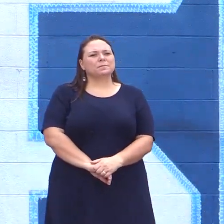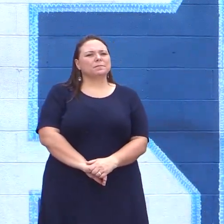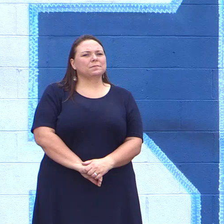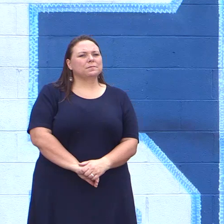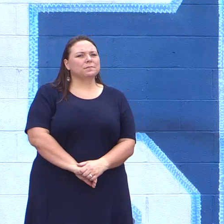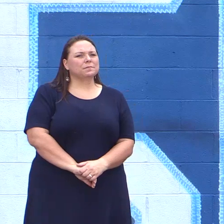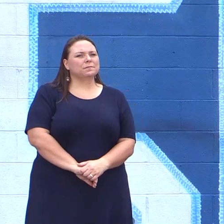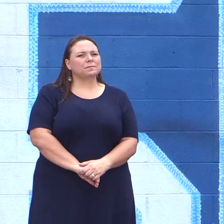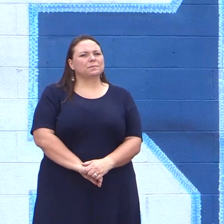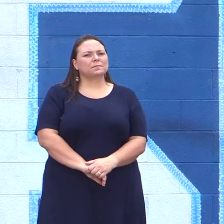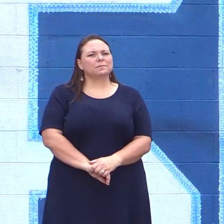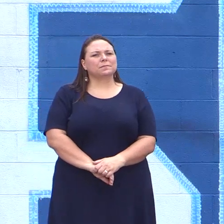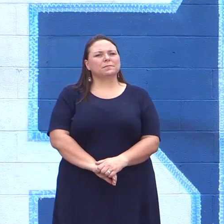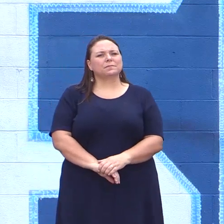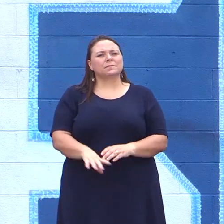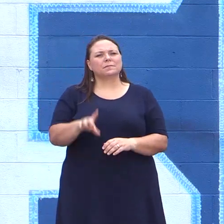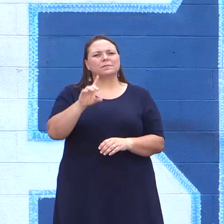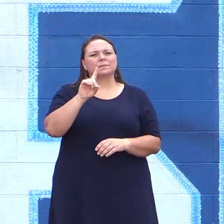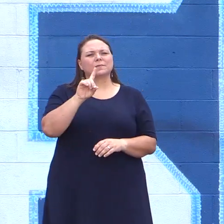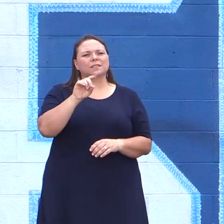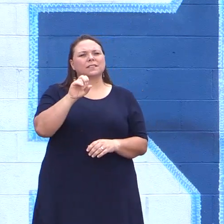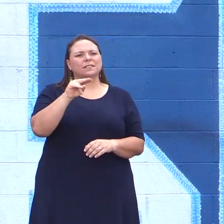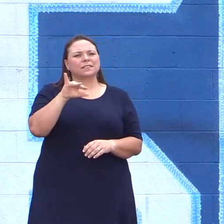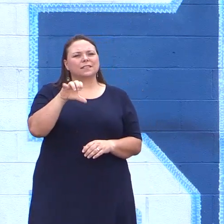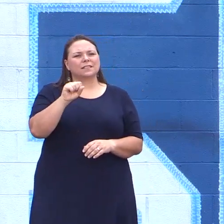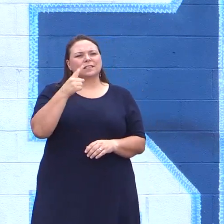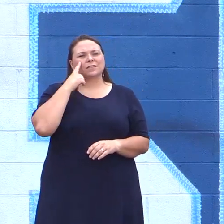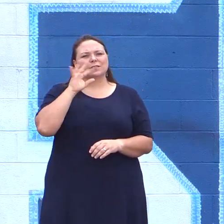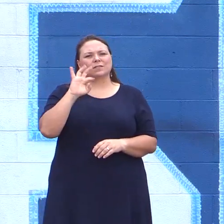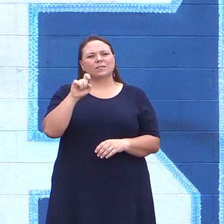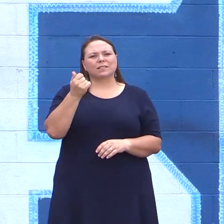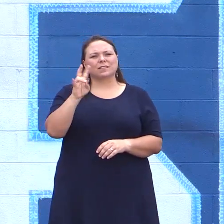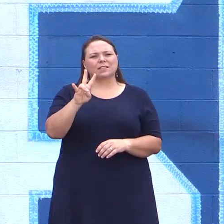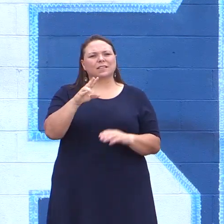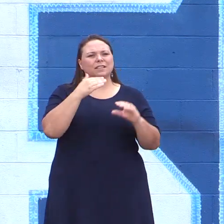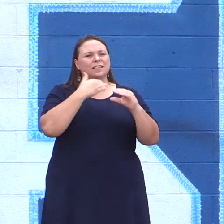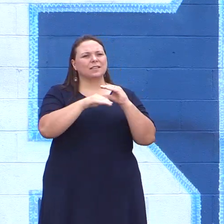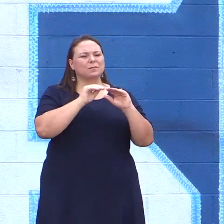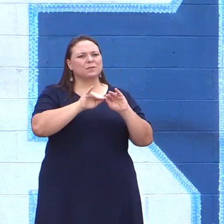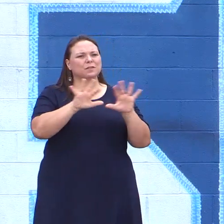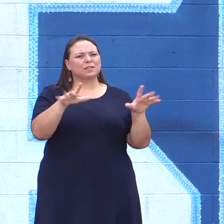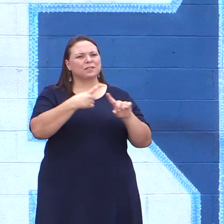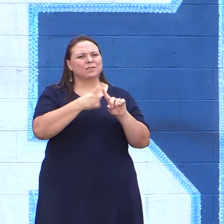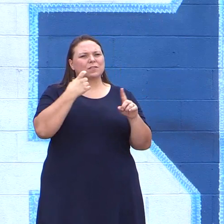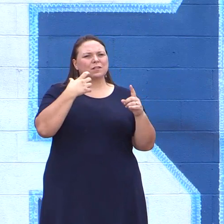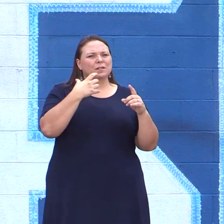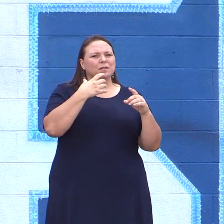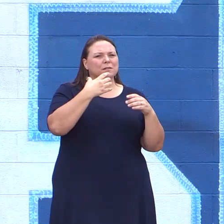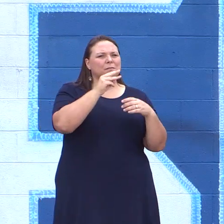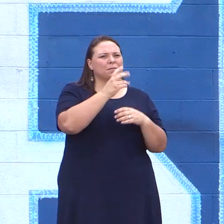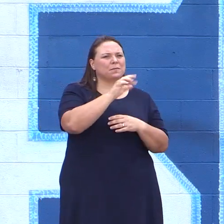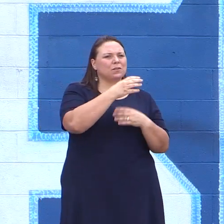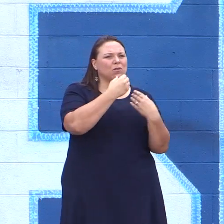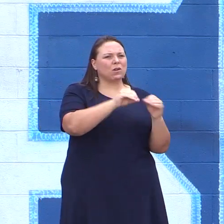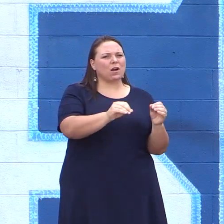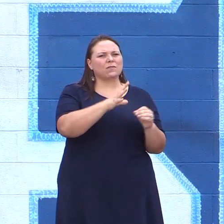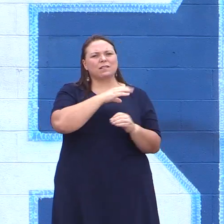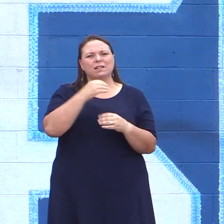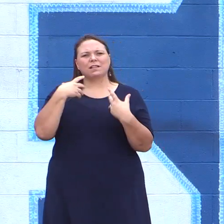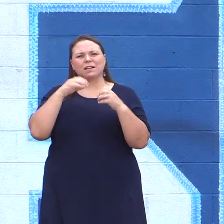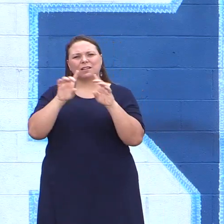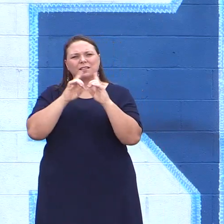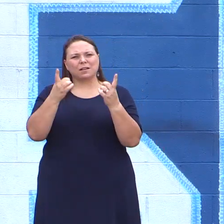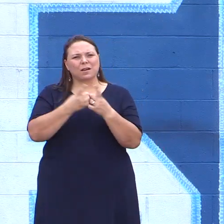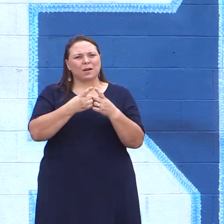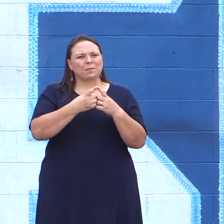Dennis Ferrier, Fox 17 for Mayor Cooper. Emails released between the mayor's office and the health department suggest at least